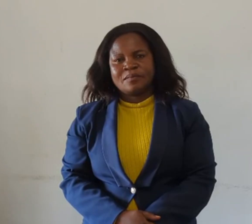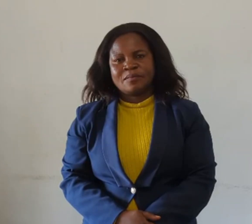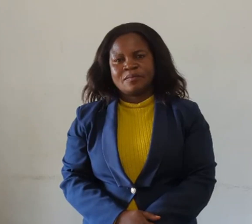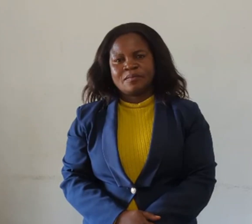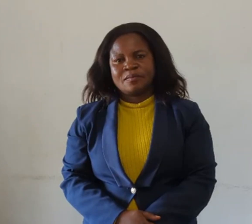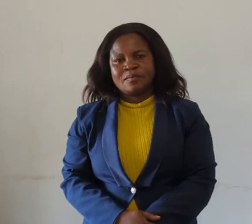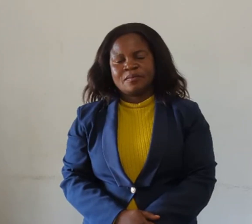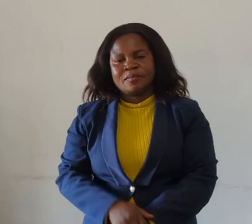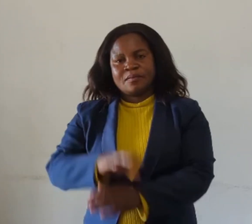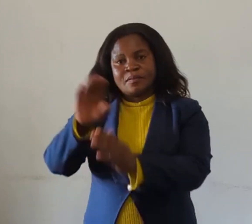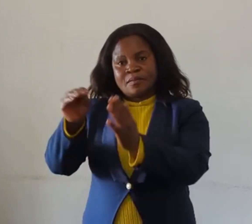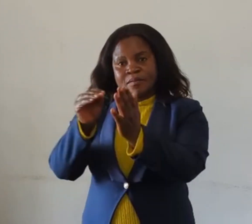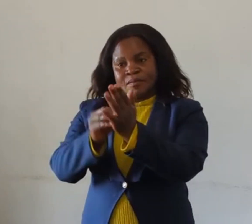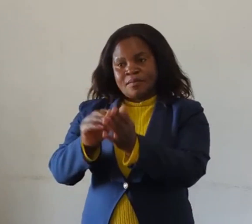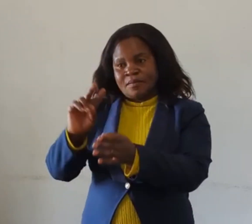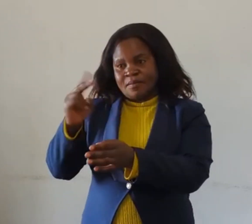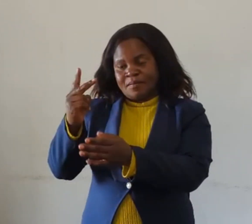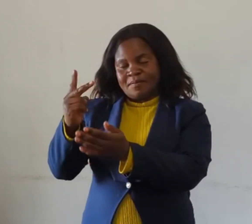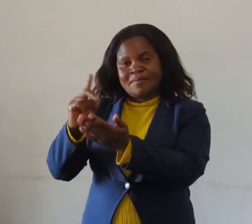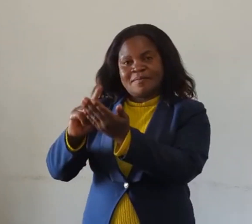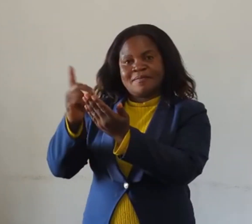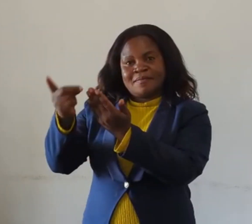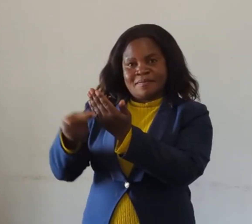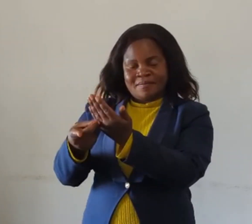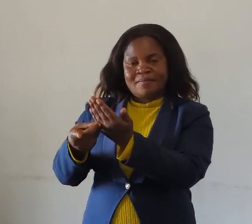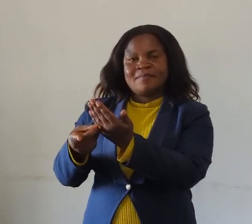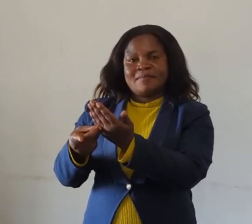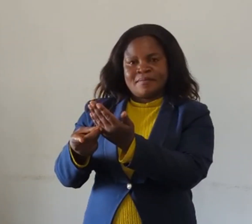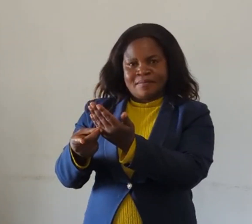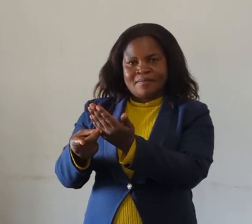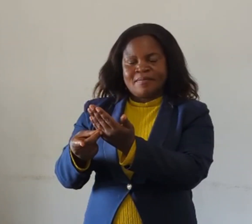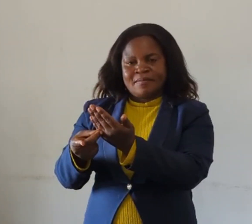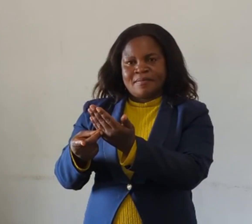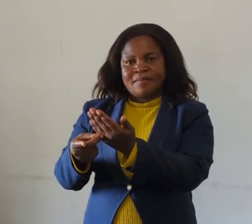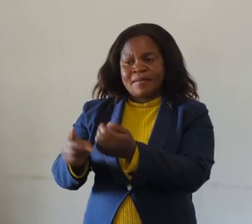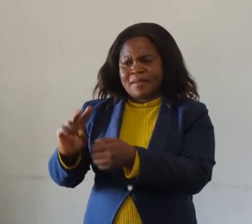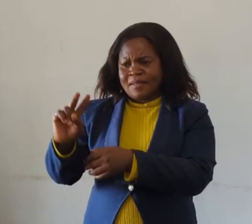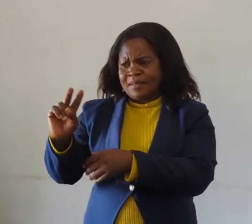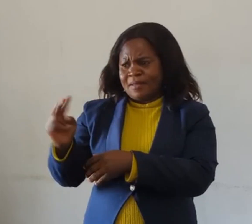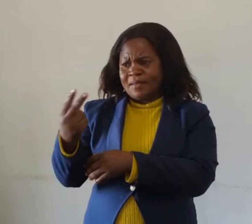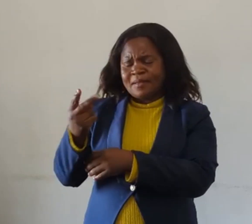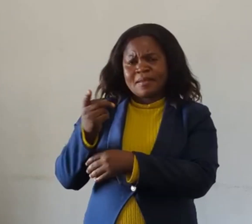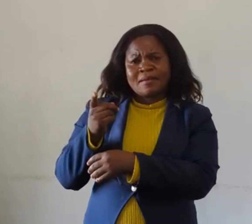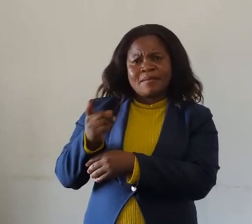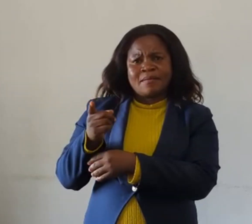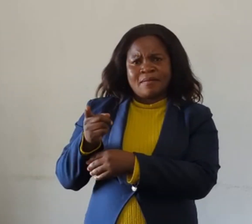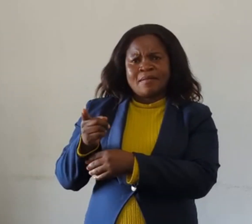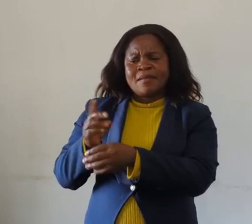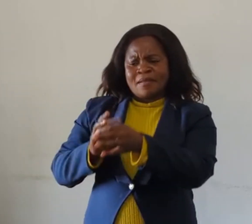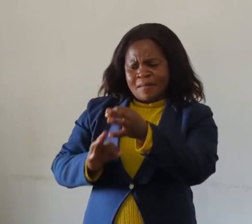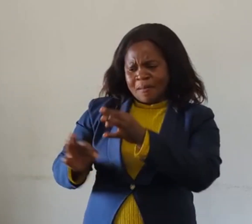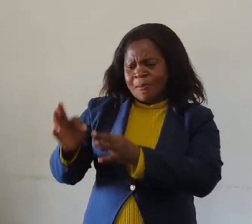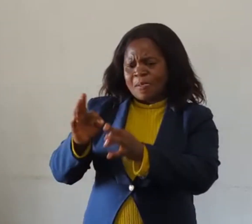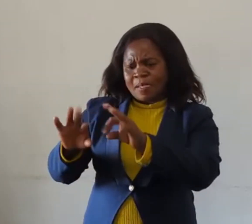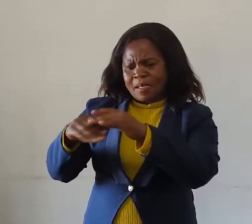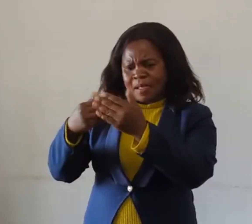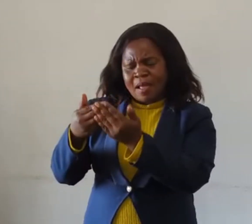Insertion of second schedule. The second schedule explains how reserved seats